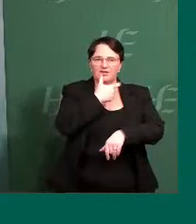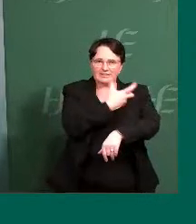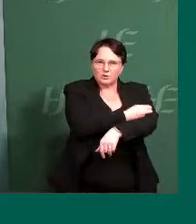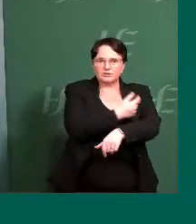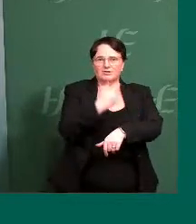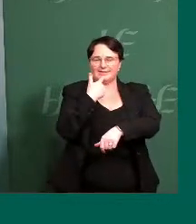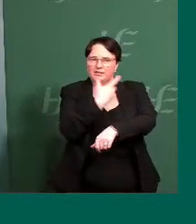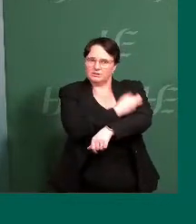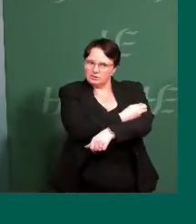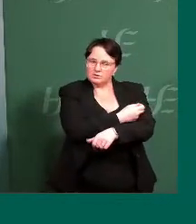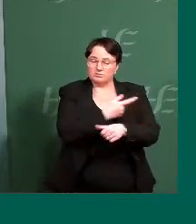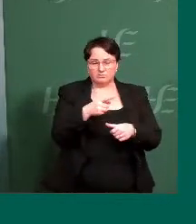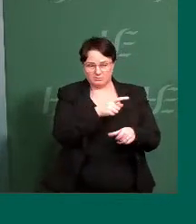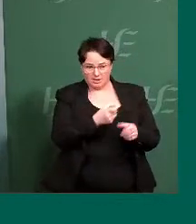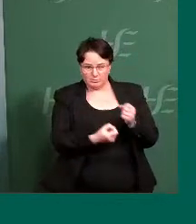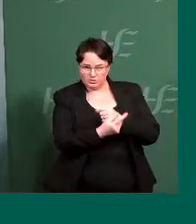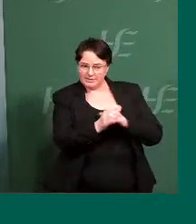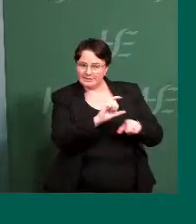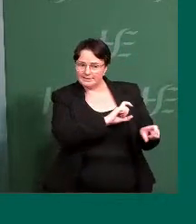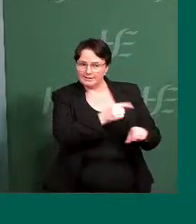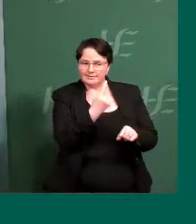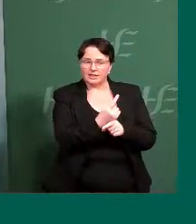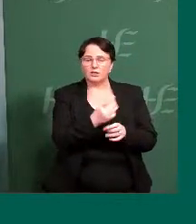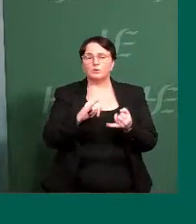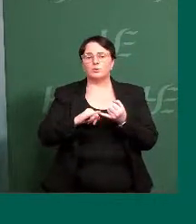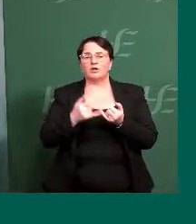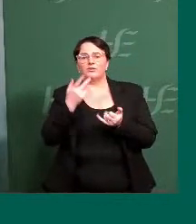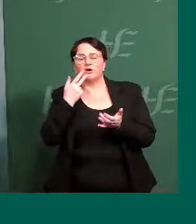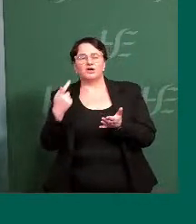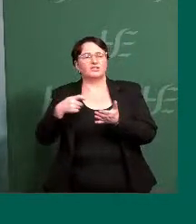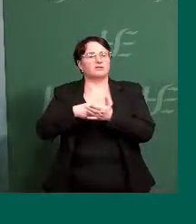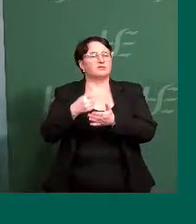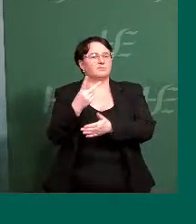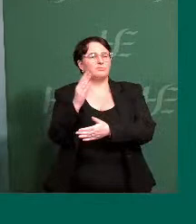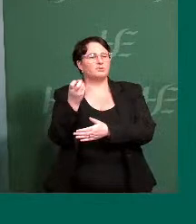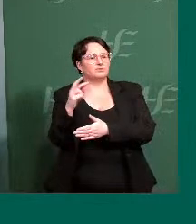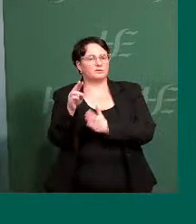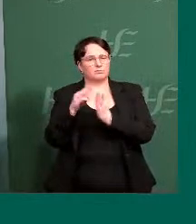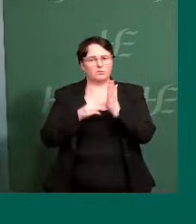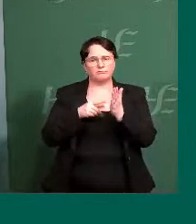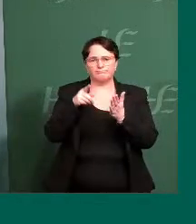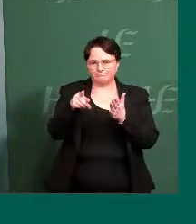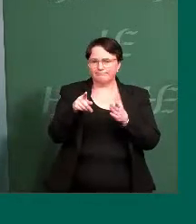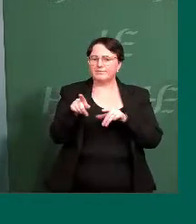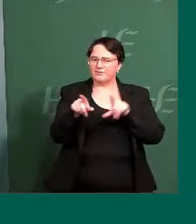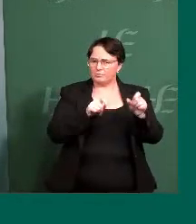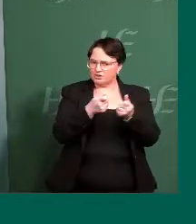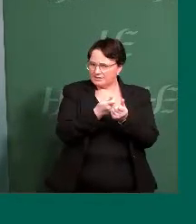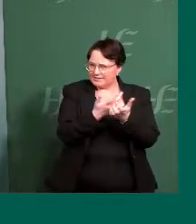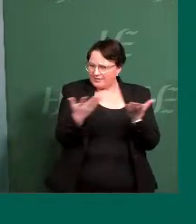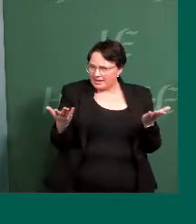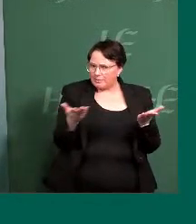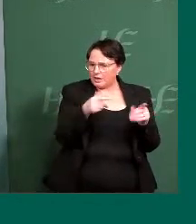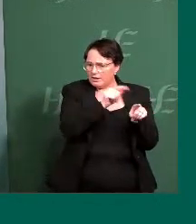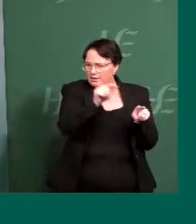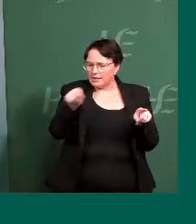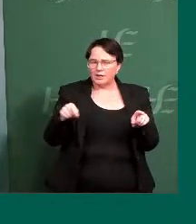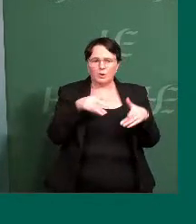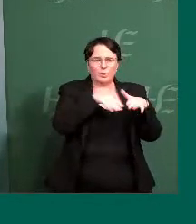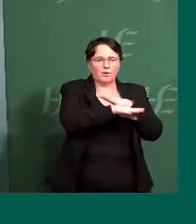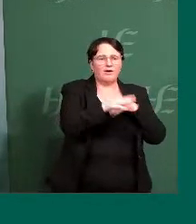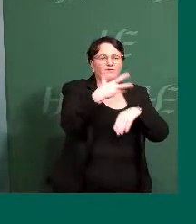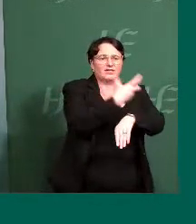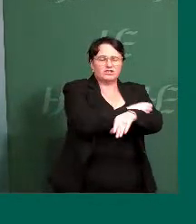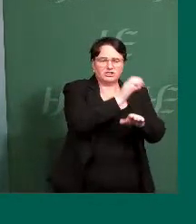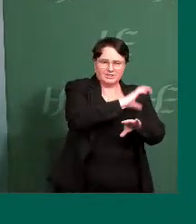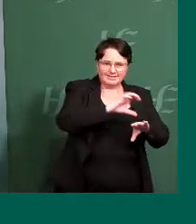our centres. For people on the booster programme, again, the range of options available to people in terms of the vaccination centres